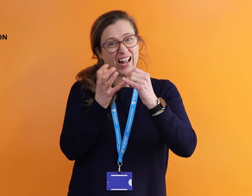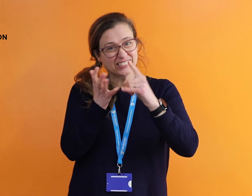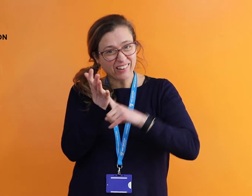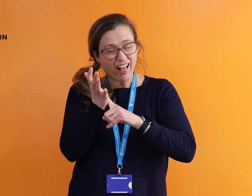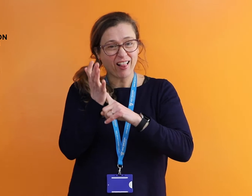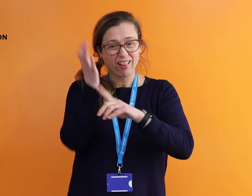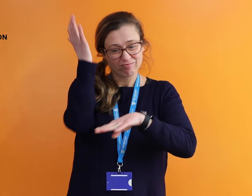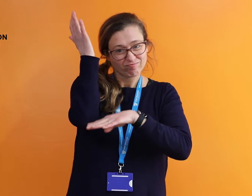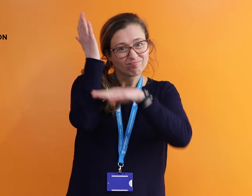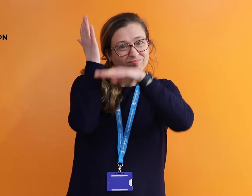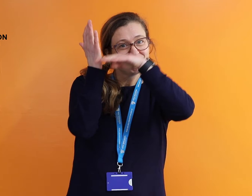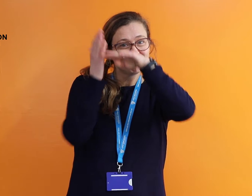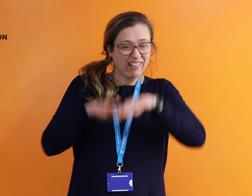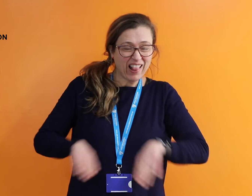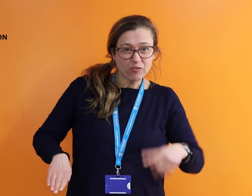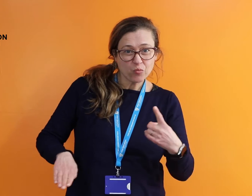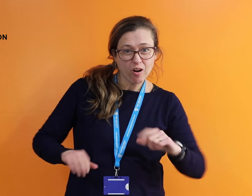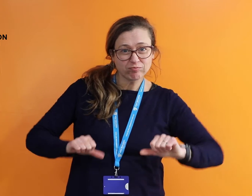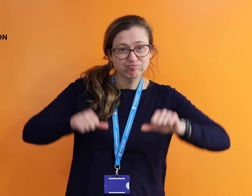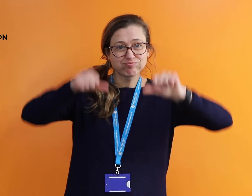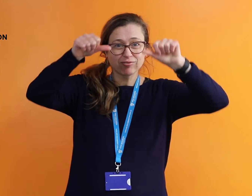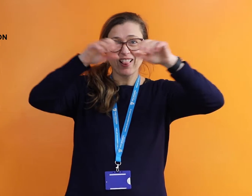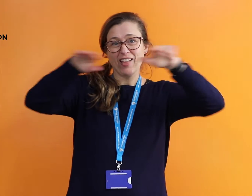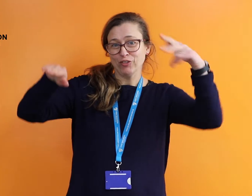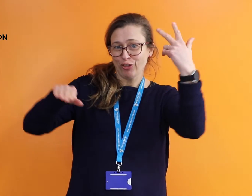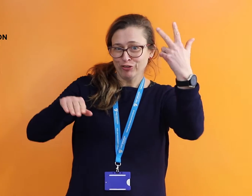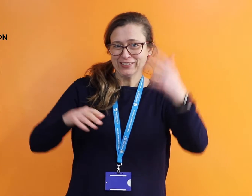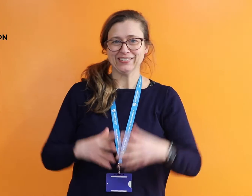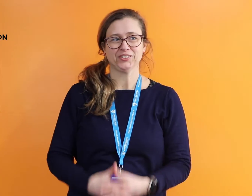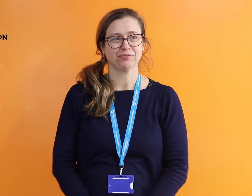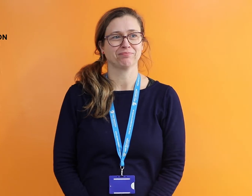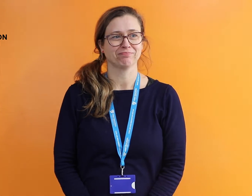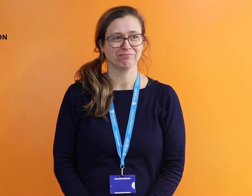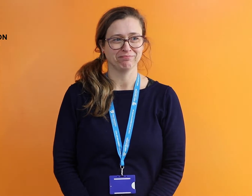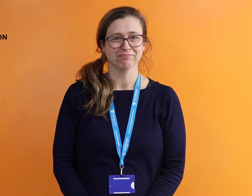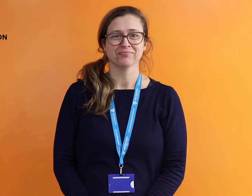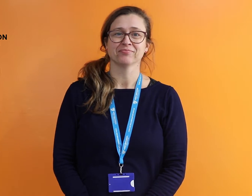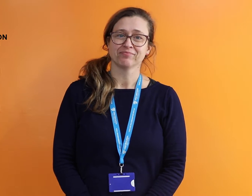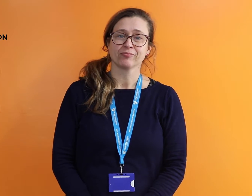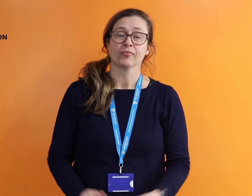awareness and BSL, up to level 1, up to level 3.